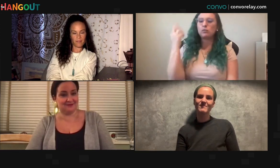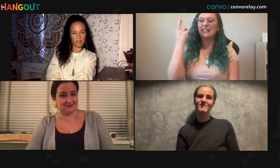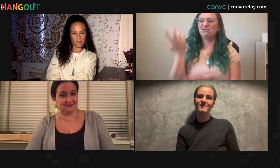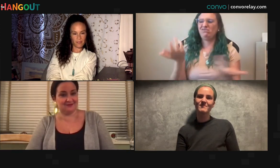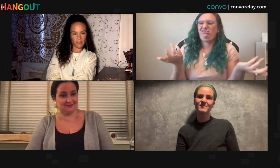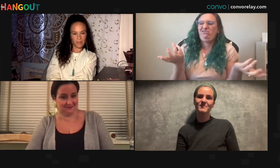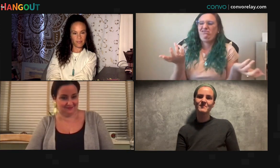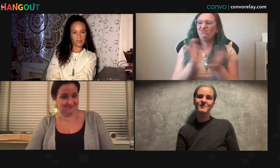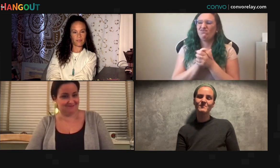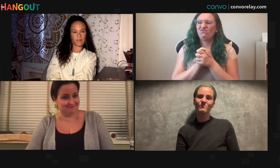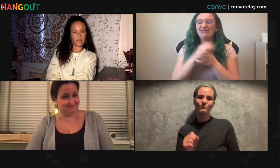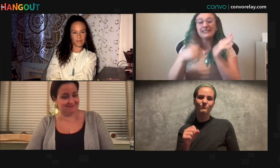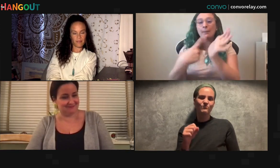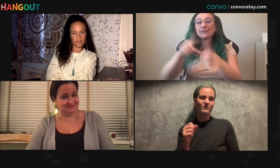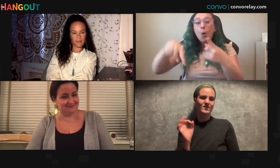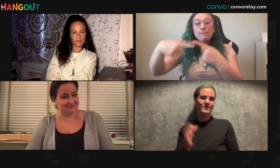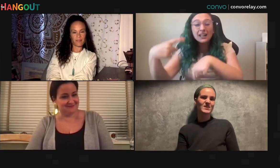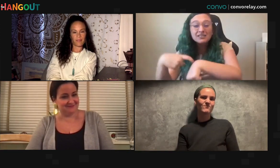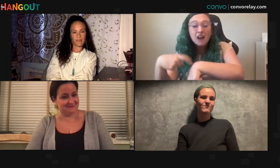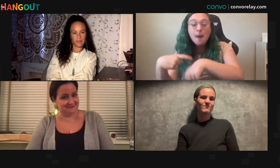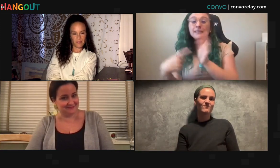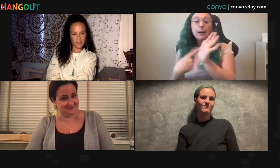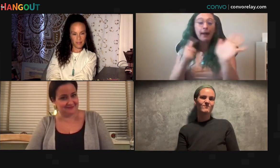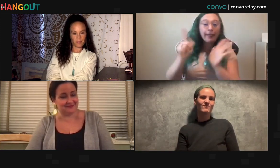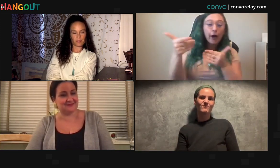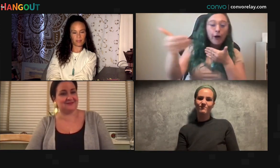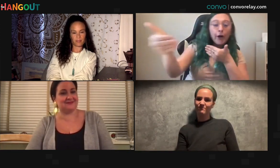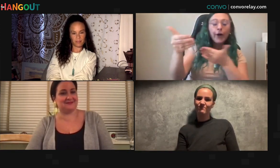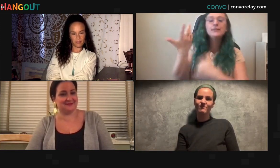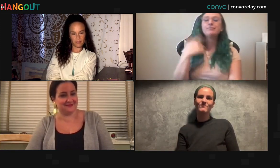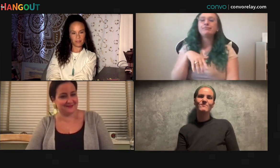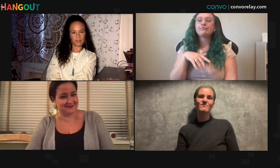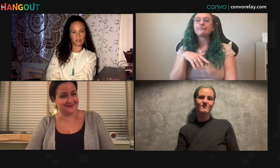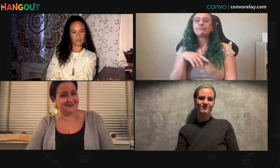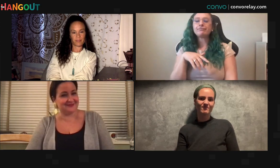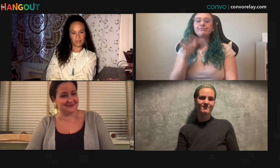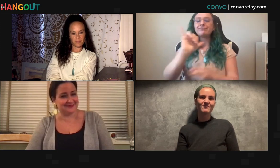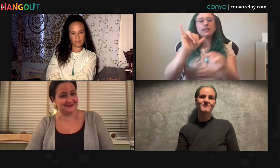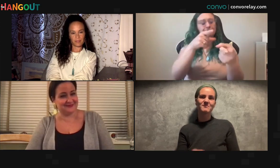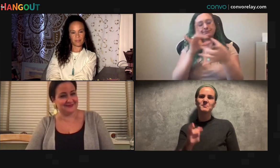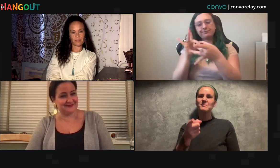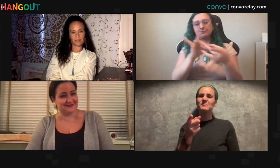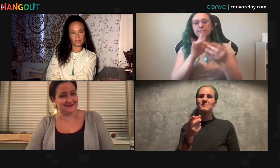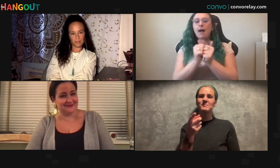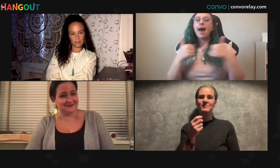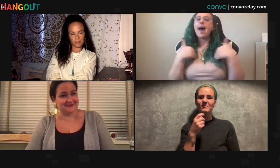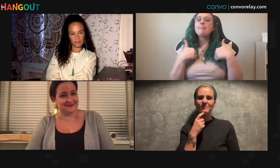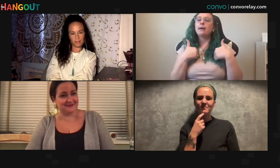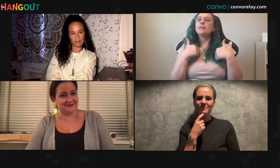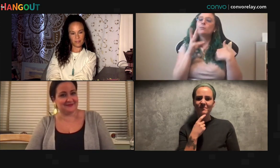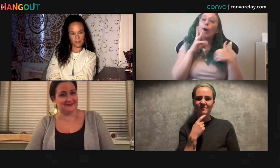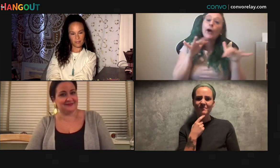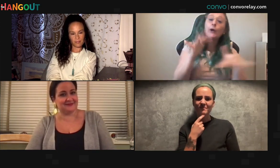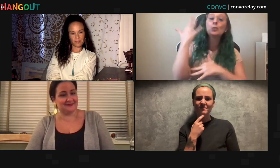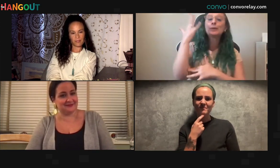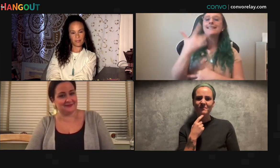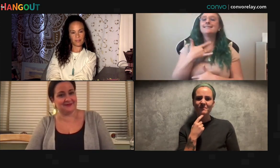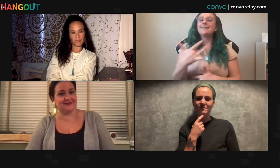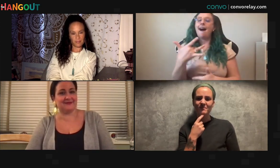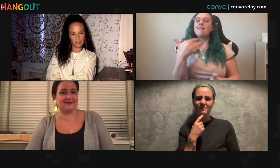was, I knew it happened for a reason. It did. Sometimes it's about timing. Sometimes you have to wait a while and things will happen a little bit later. But